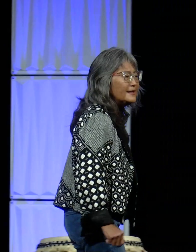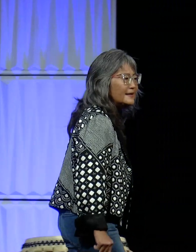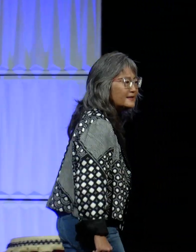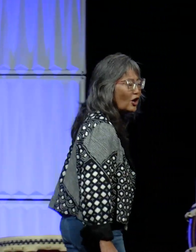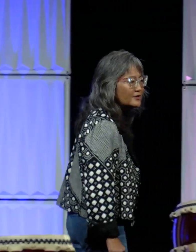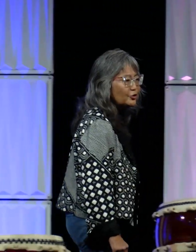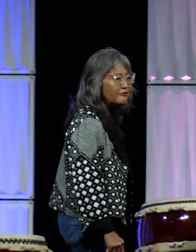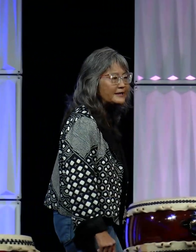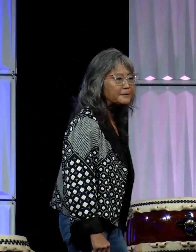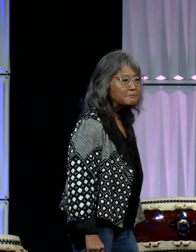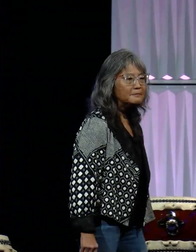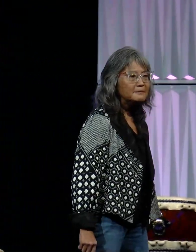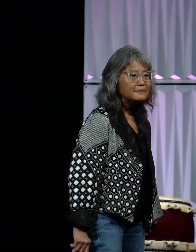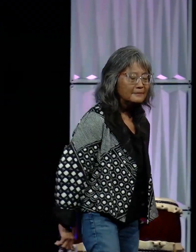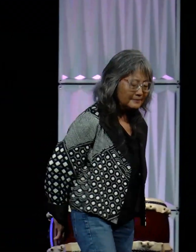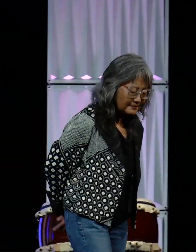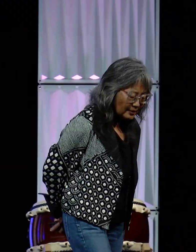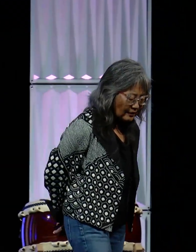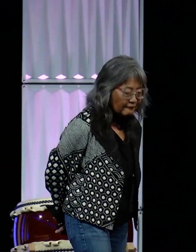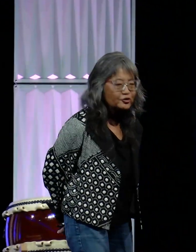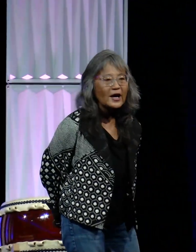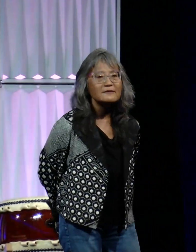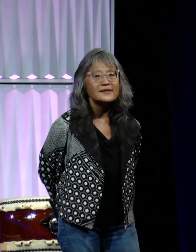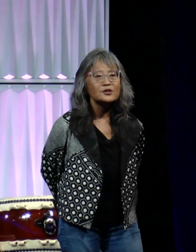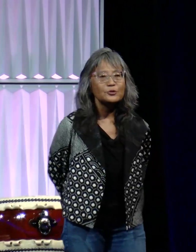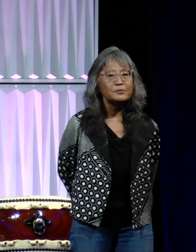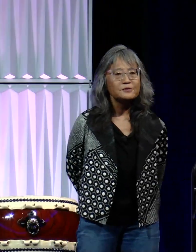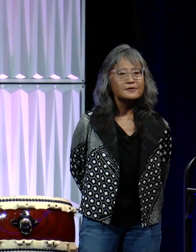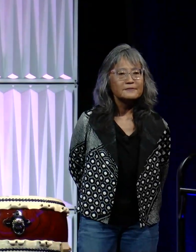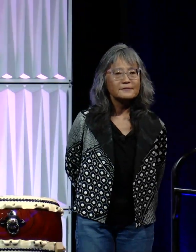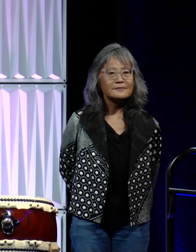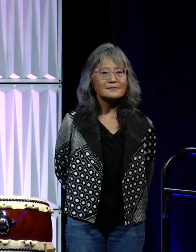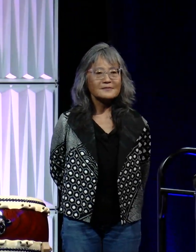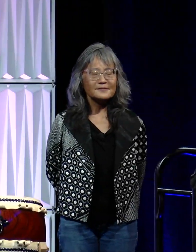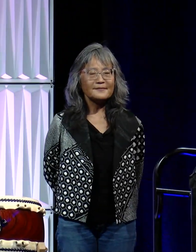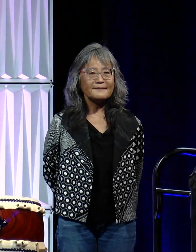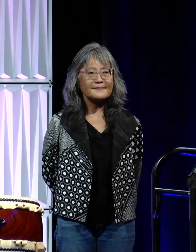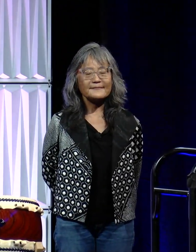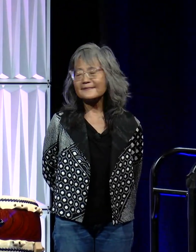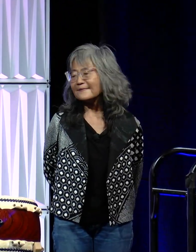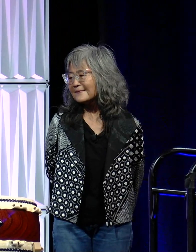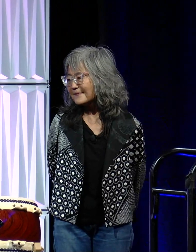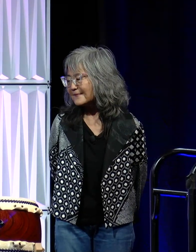he is also a victim of child sexual abuse.